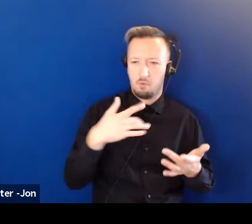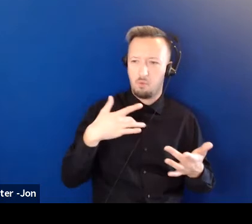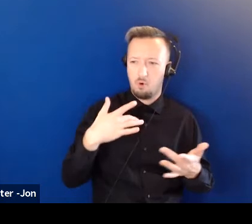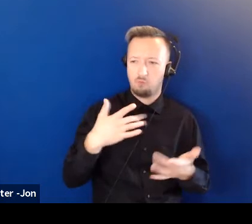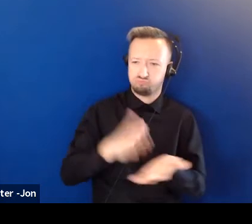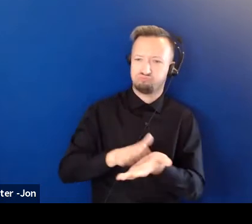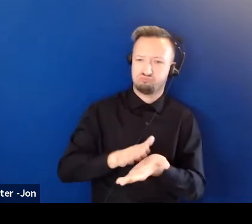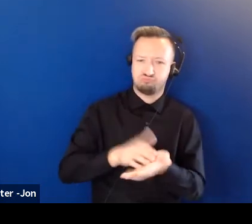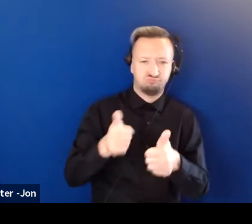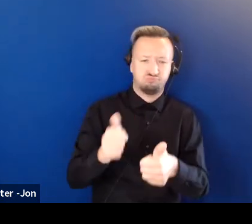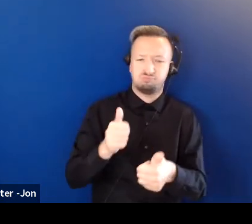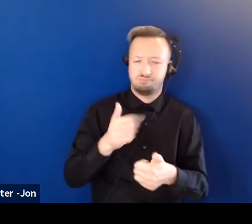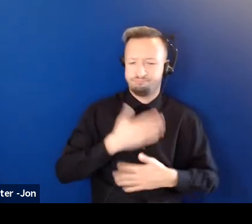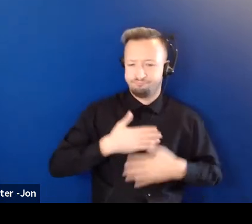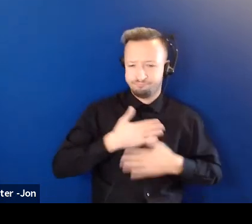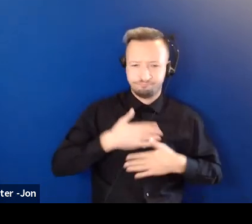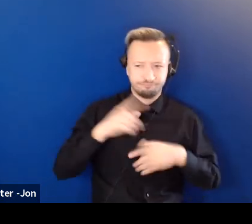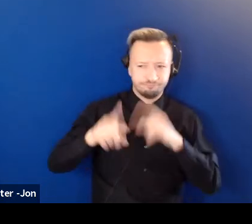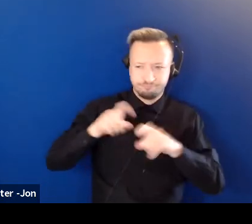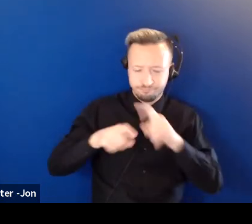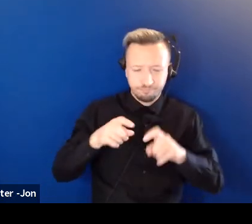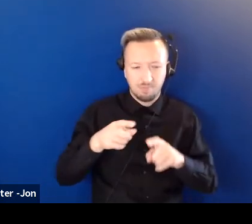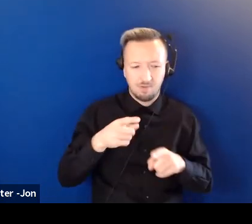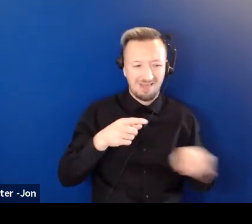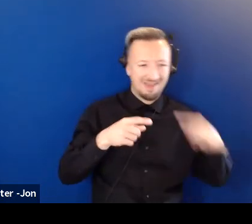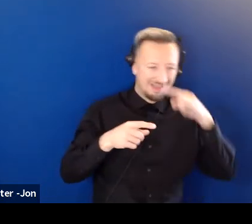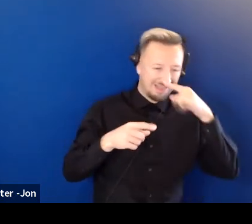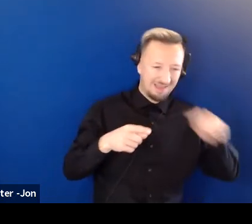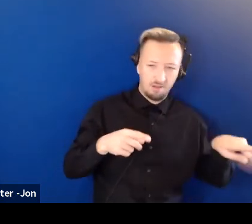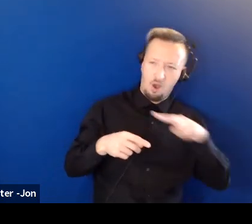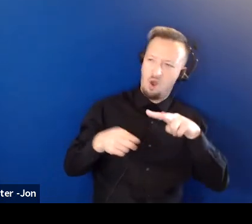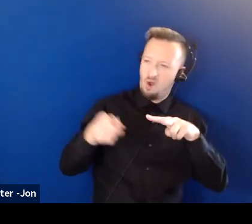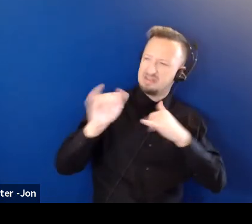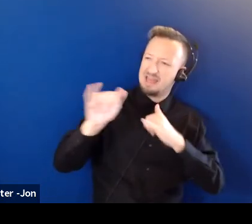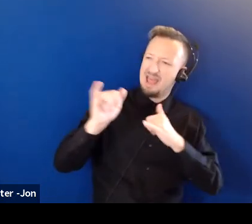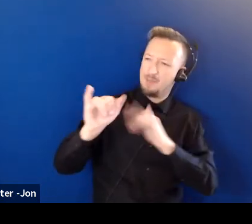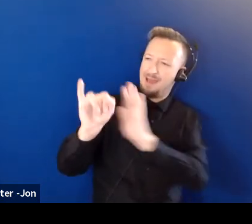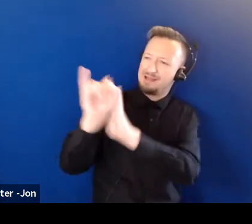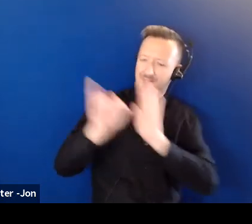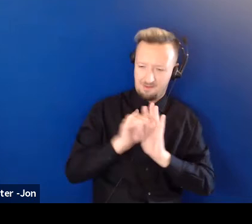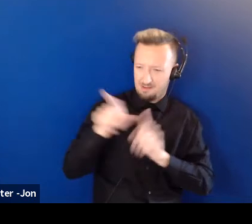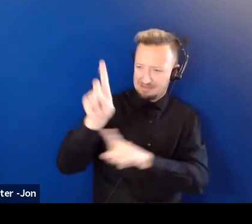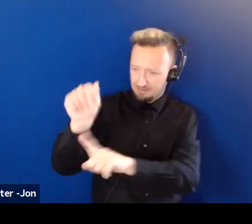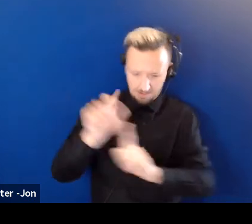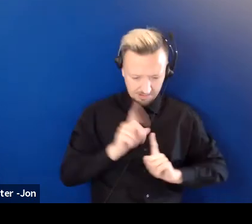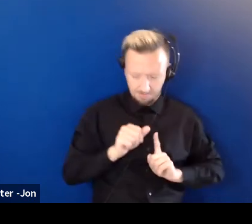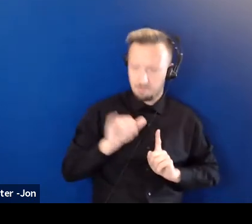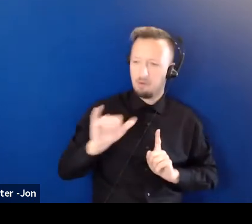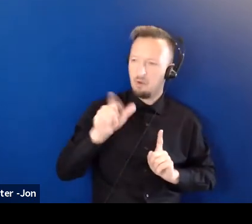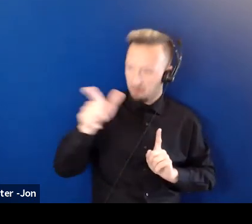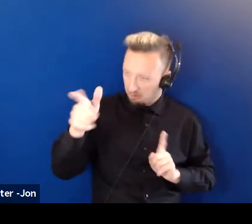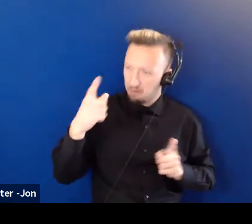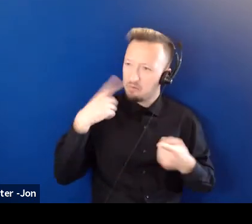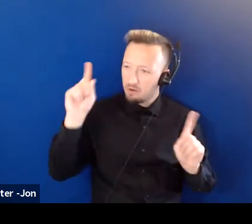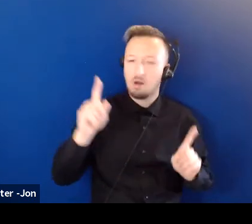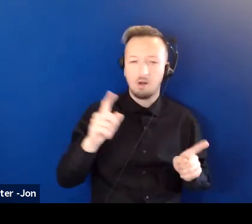and being really excited to identify themselves. And so that's always a cool aha moment to watch.